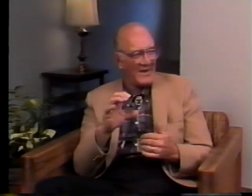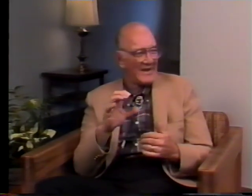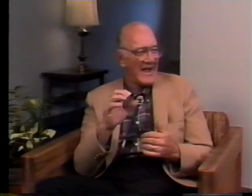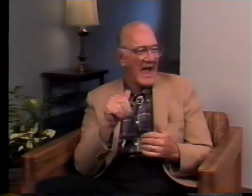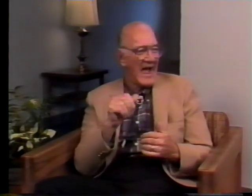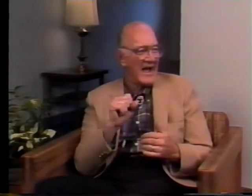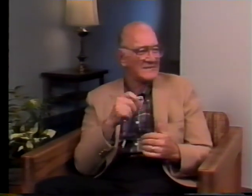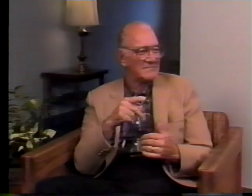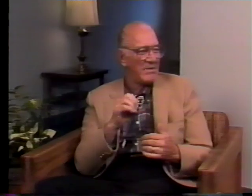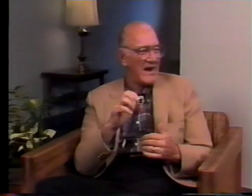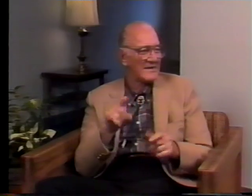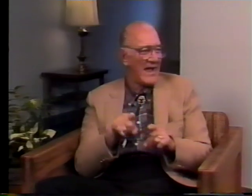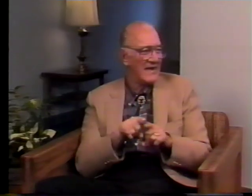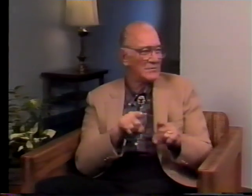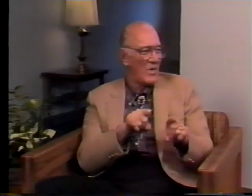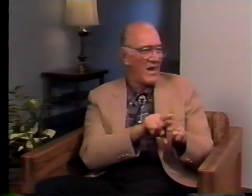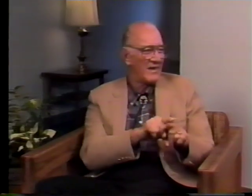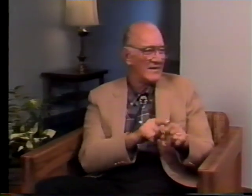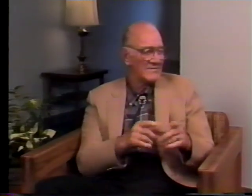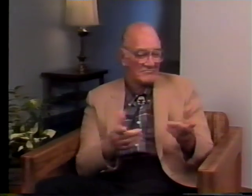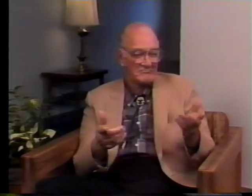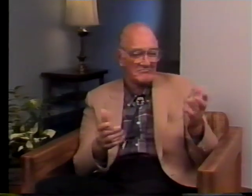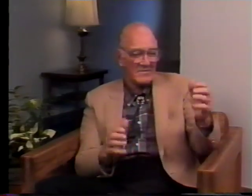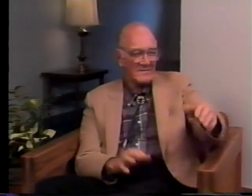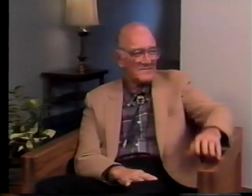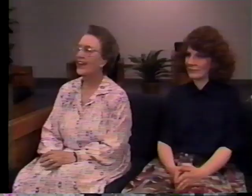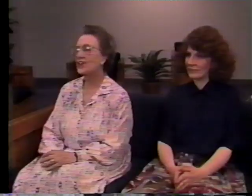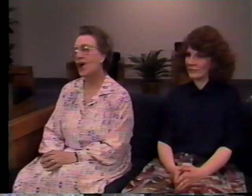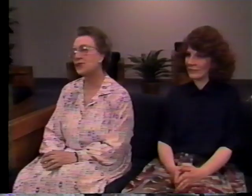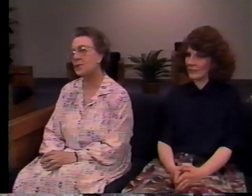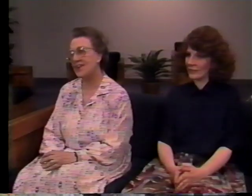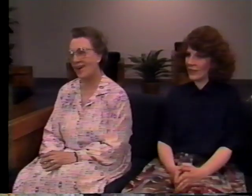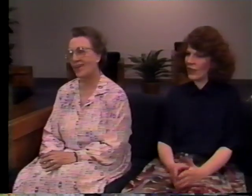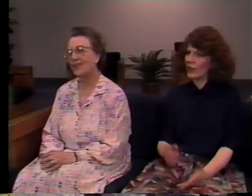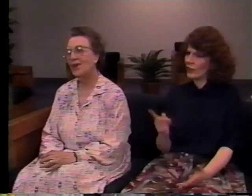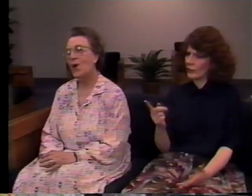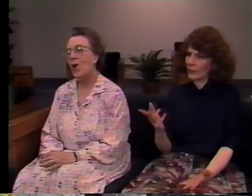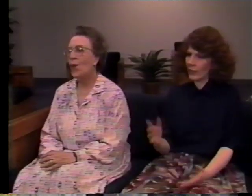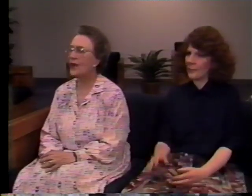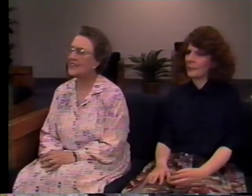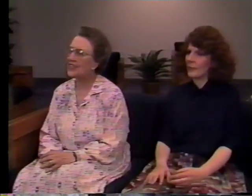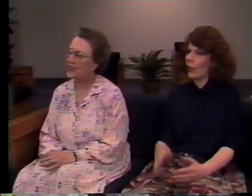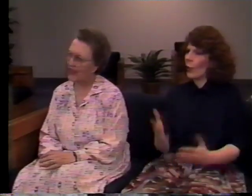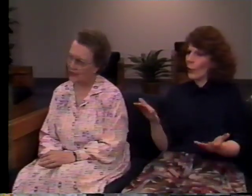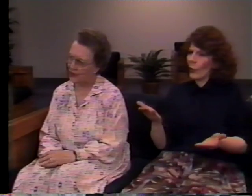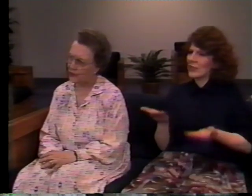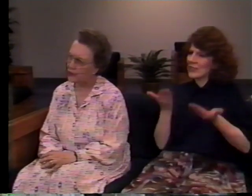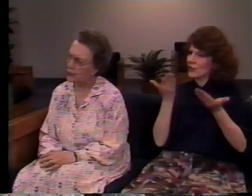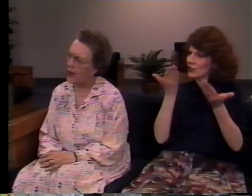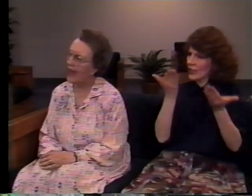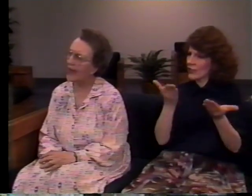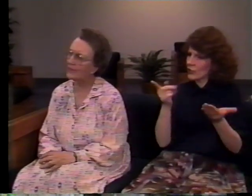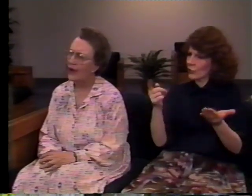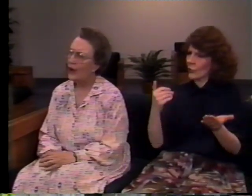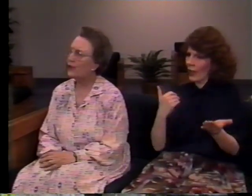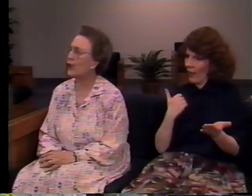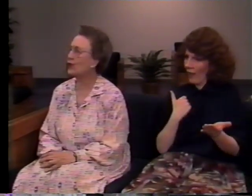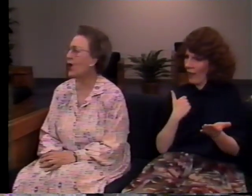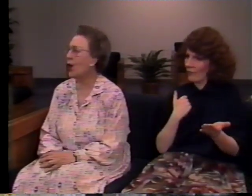aesthetic aspect as well. Well, Dr. Panara, what suggestions do you have for following